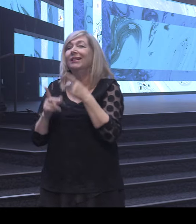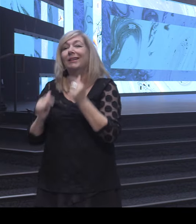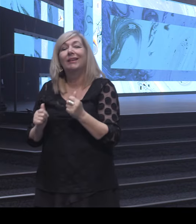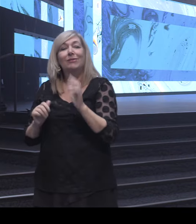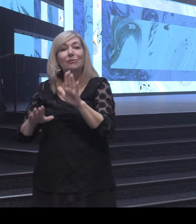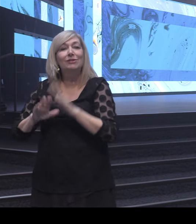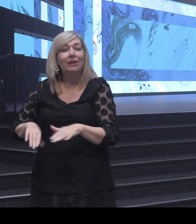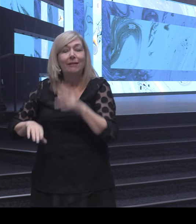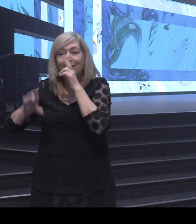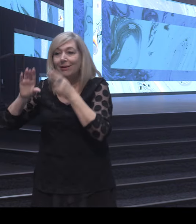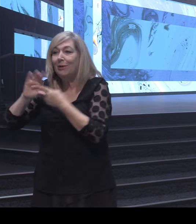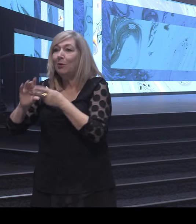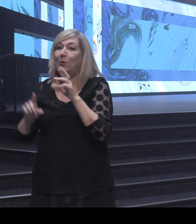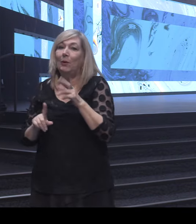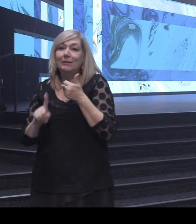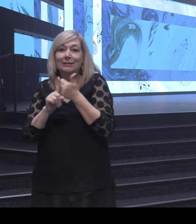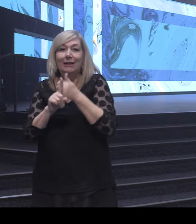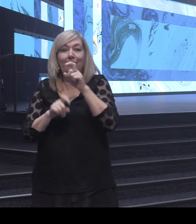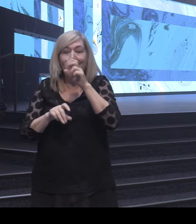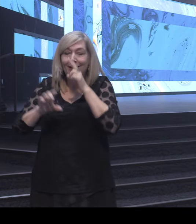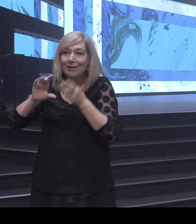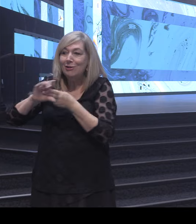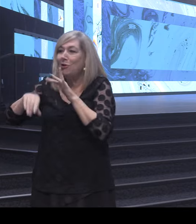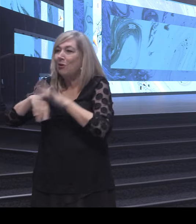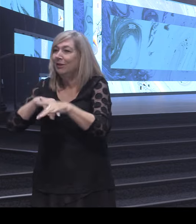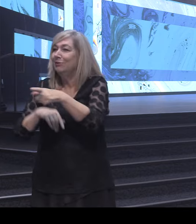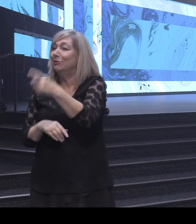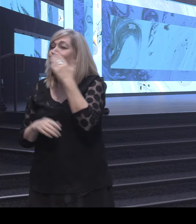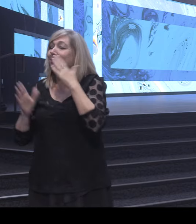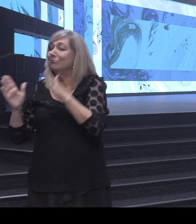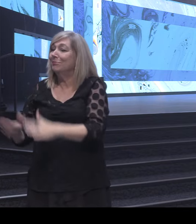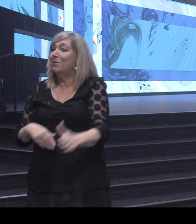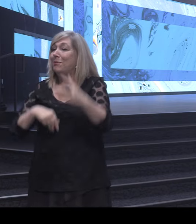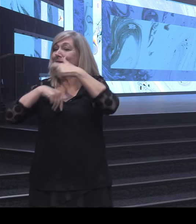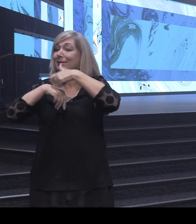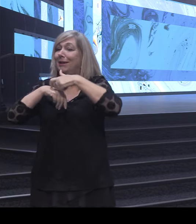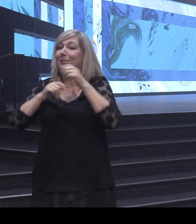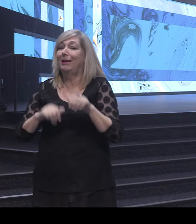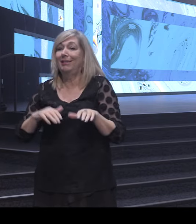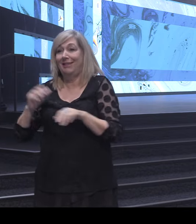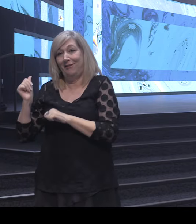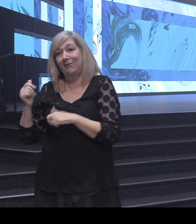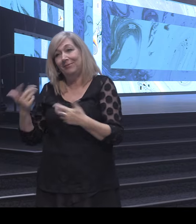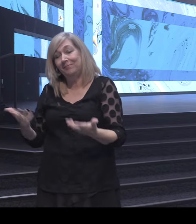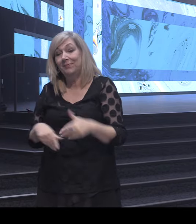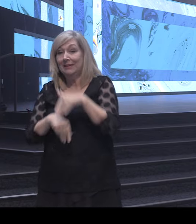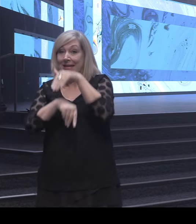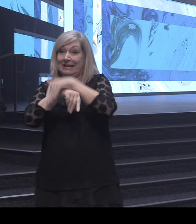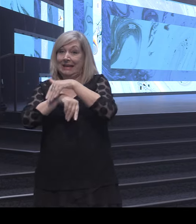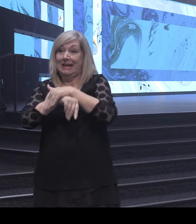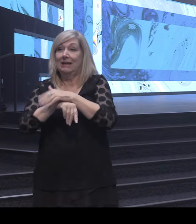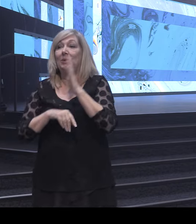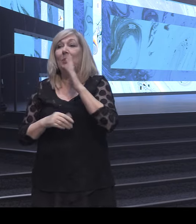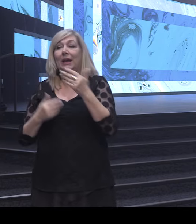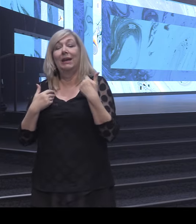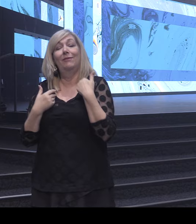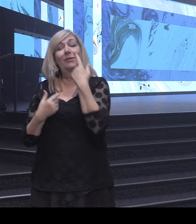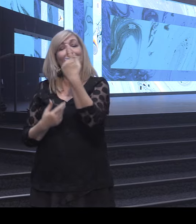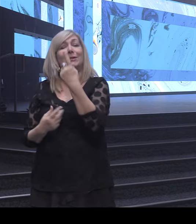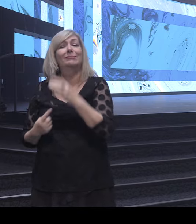to bed or put yourself to bed, then you know what time we're going to get out. Okay, so. Tonight we have one of our